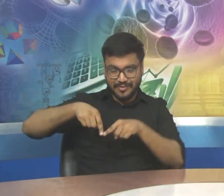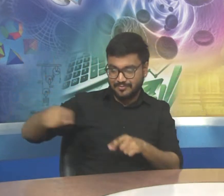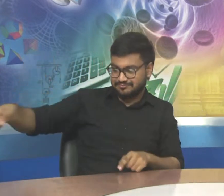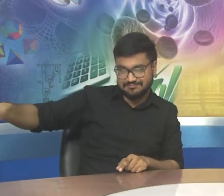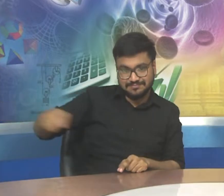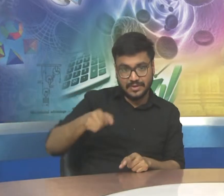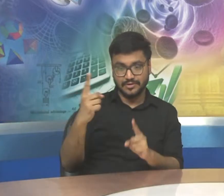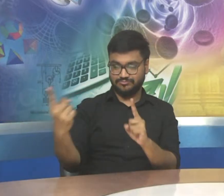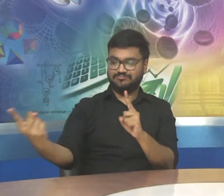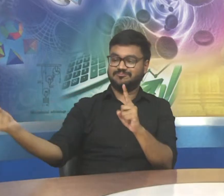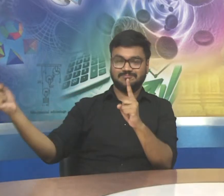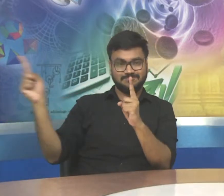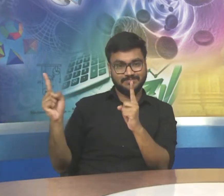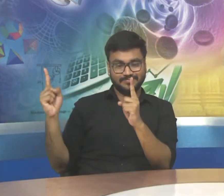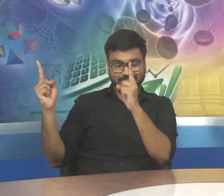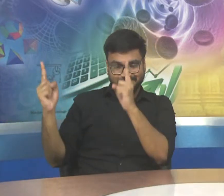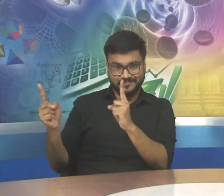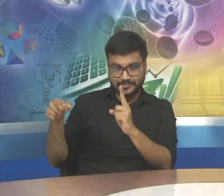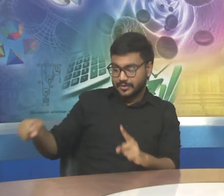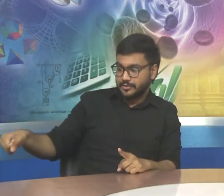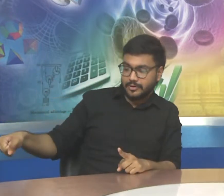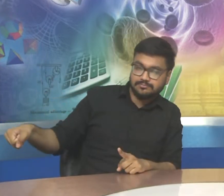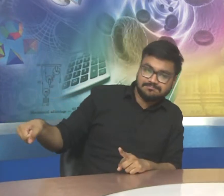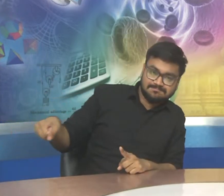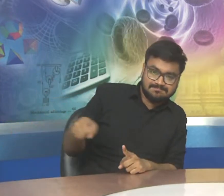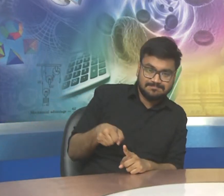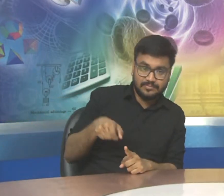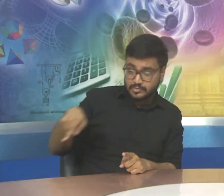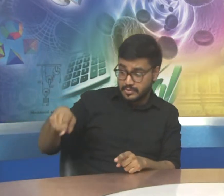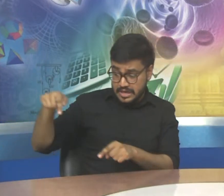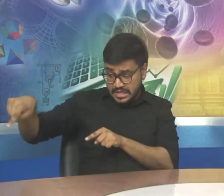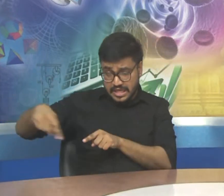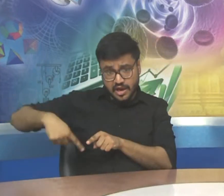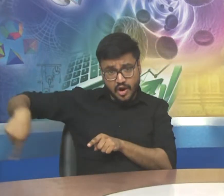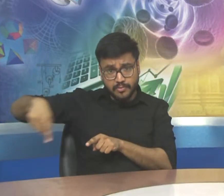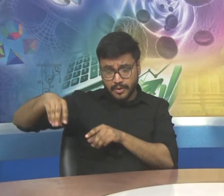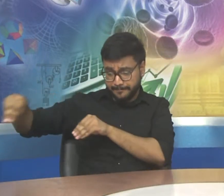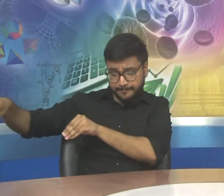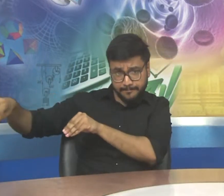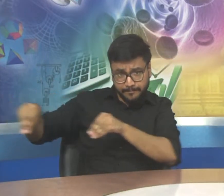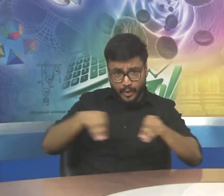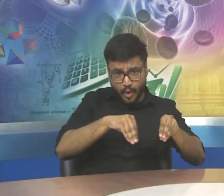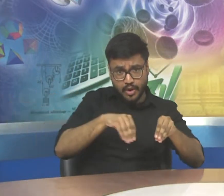For example, in first picture, there were 2 boys.